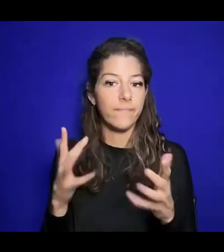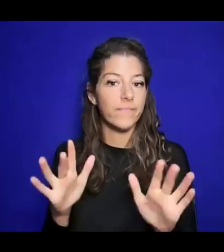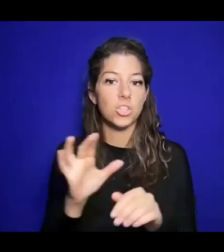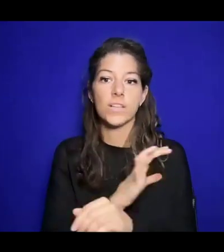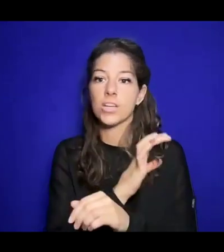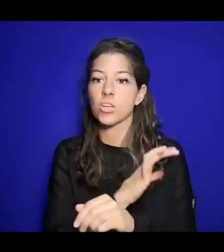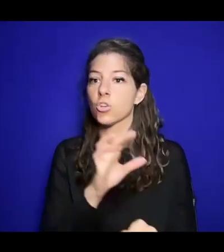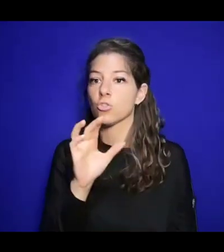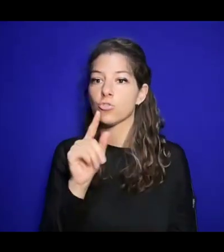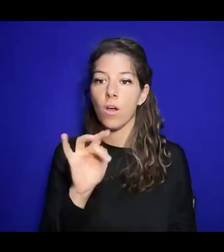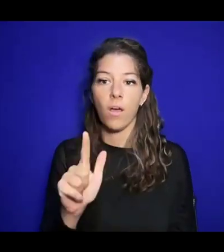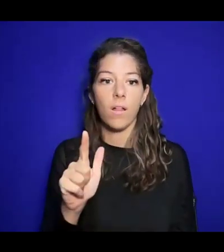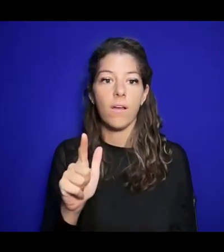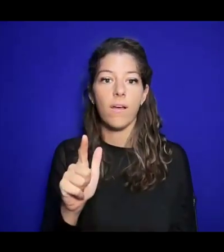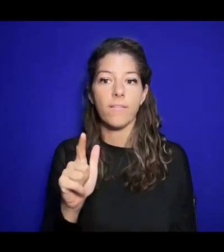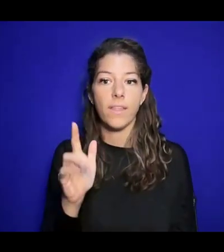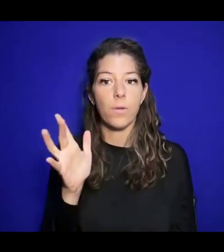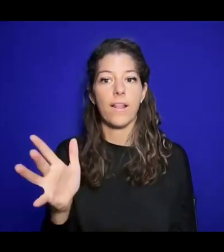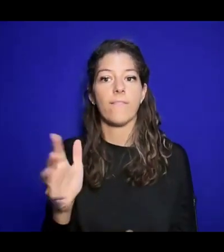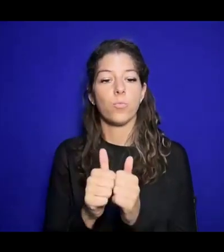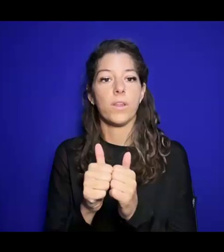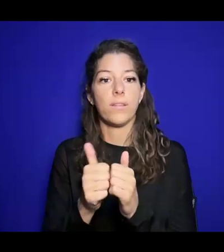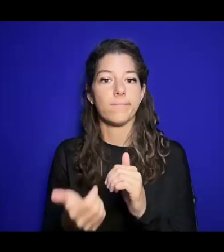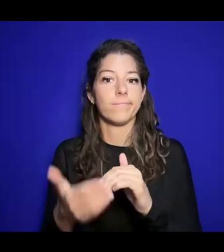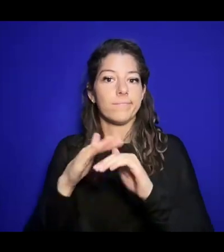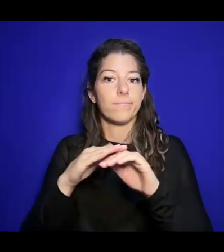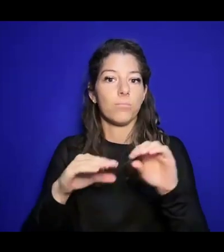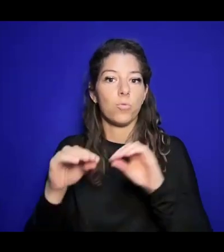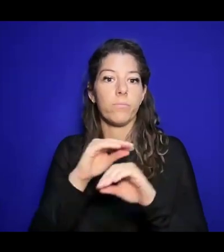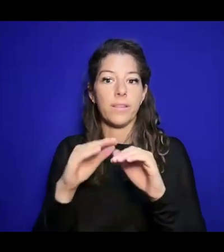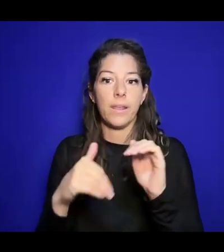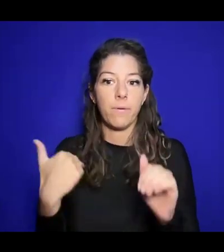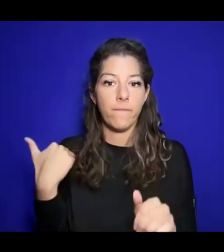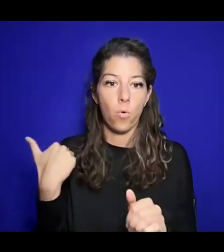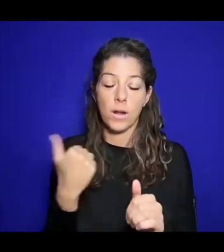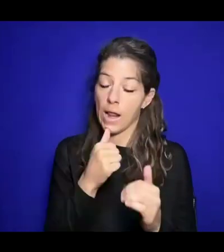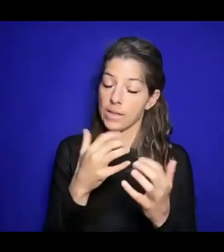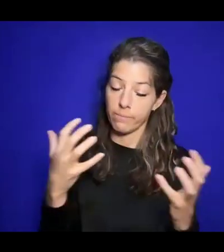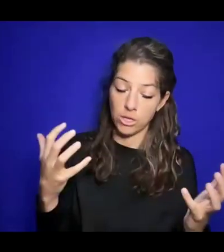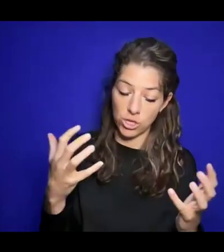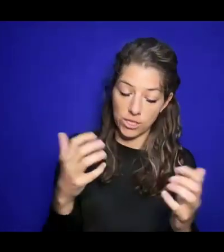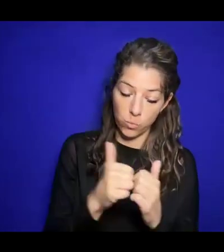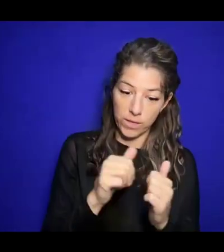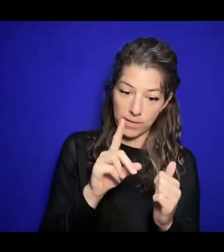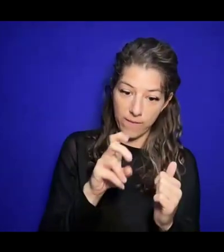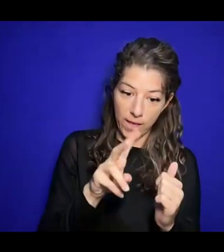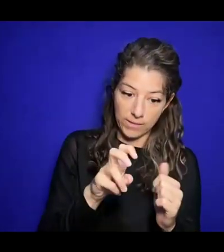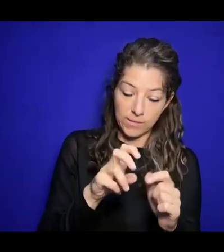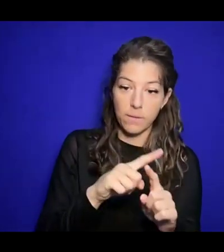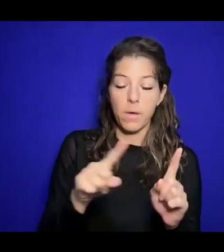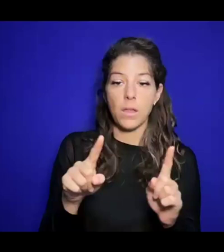clinical trial and they were left with increased movement than they had before. Not as much as they had with the device,